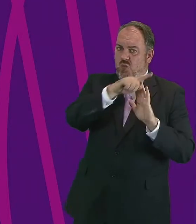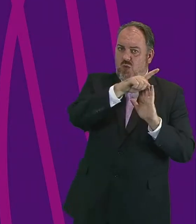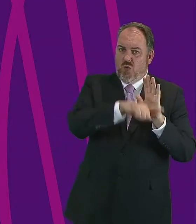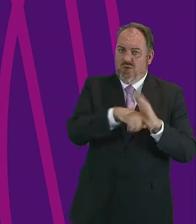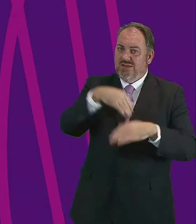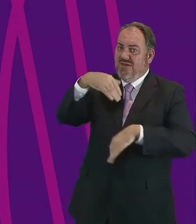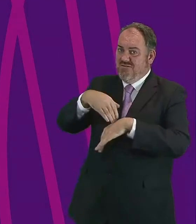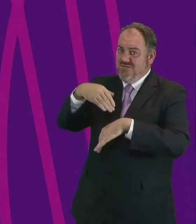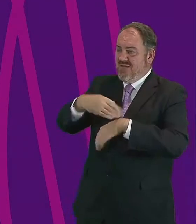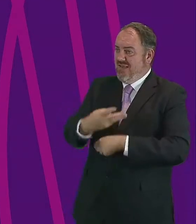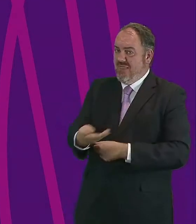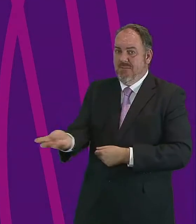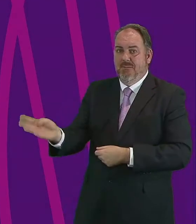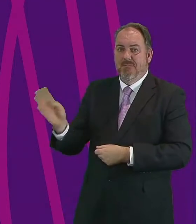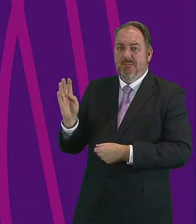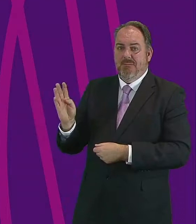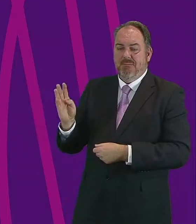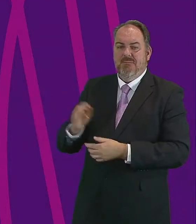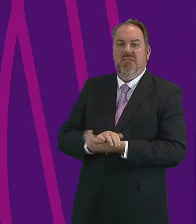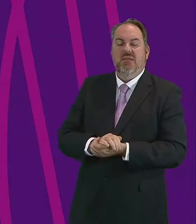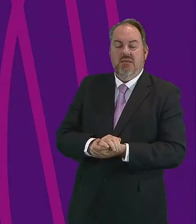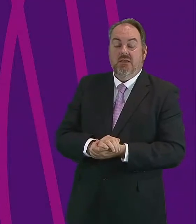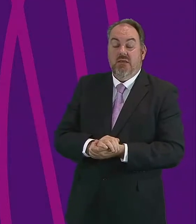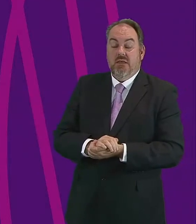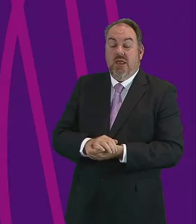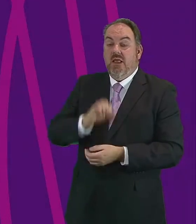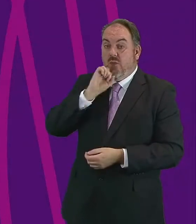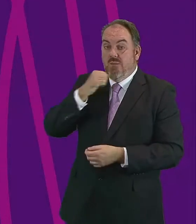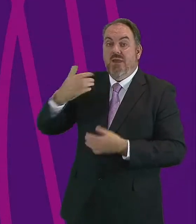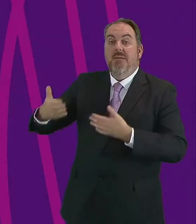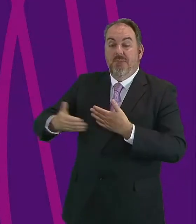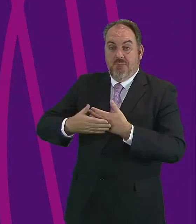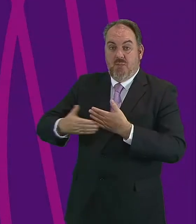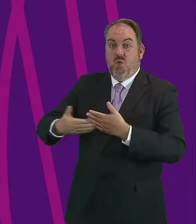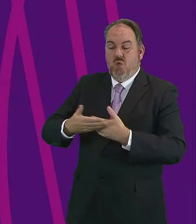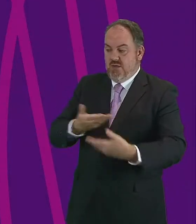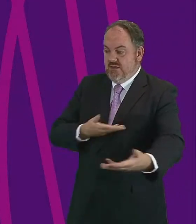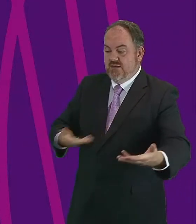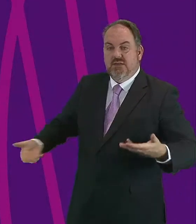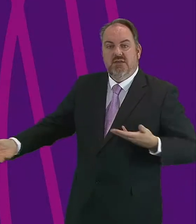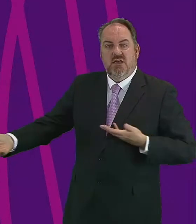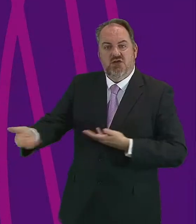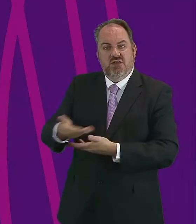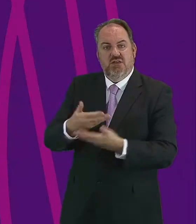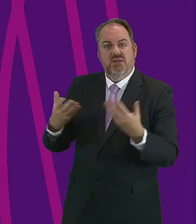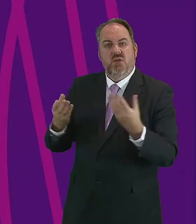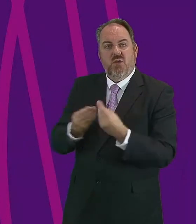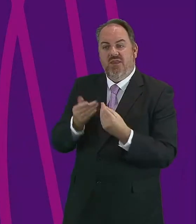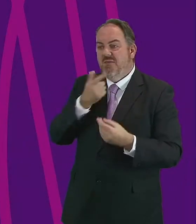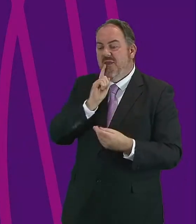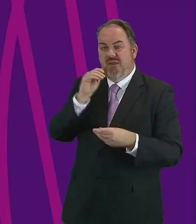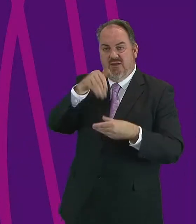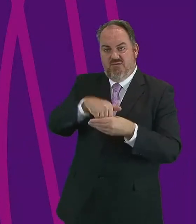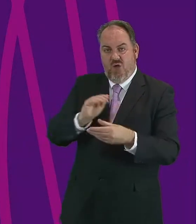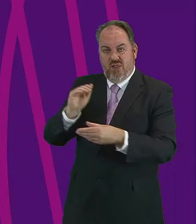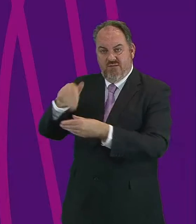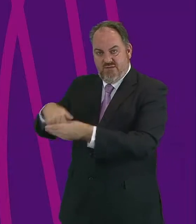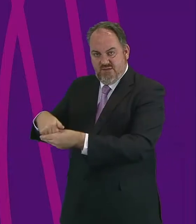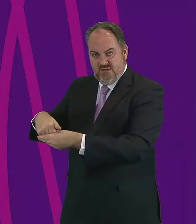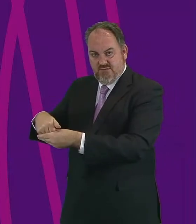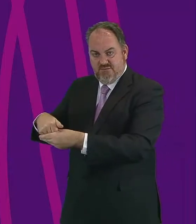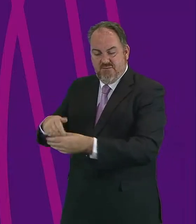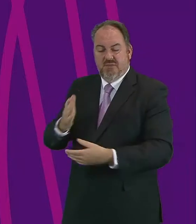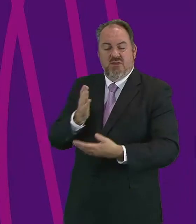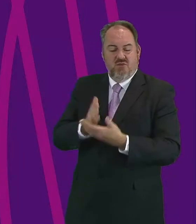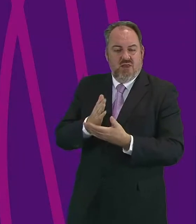Secretary. There continues to be discussion with many stakeholders, and I'm sure that the officials responsible for the areas of